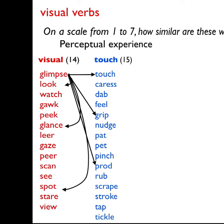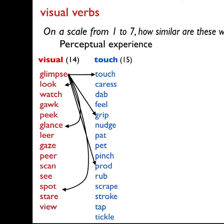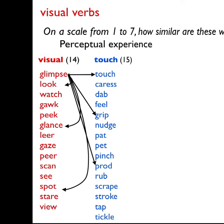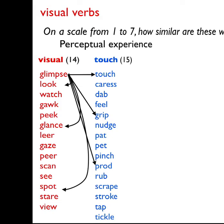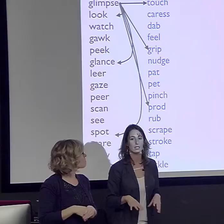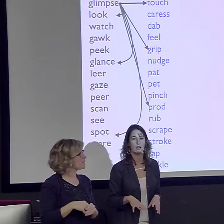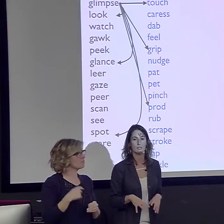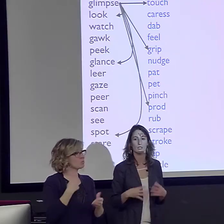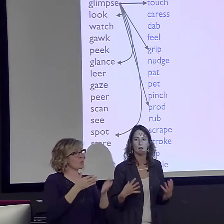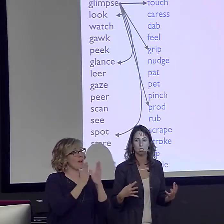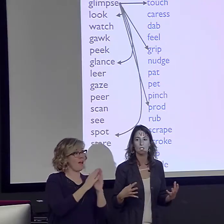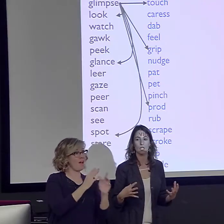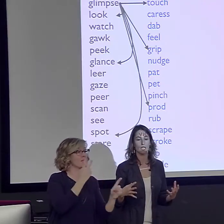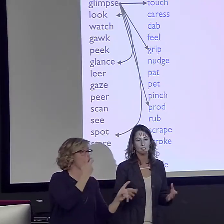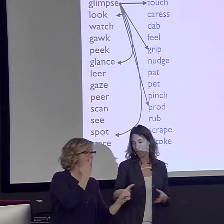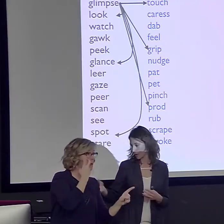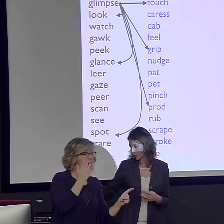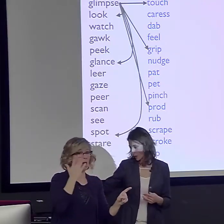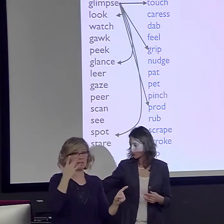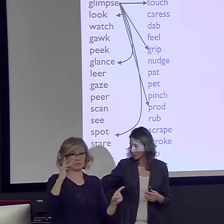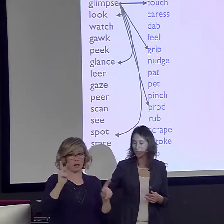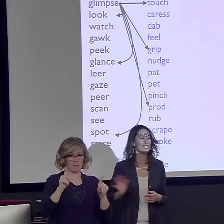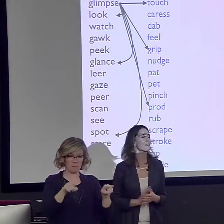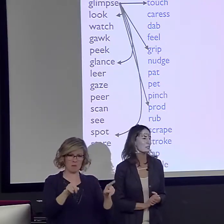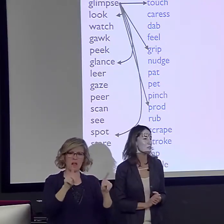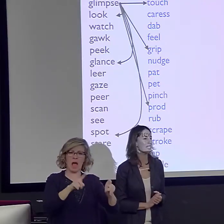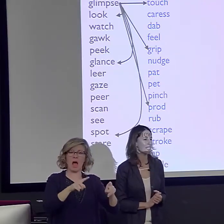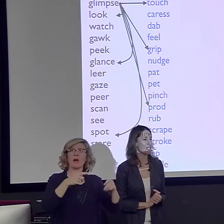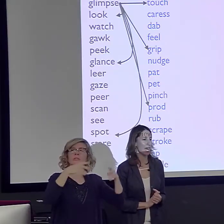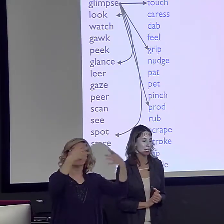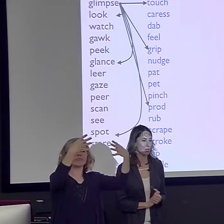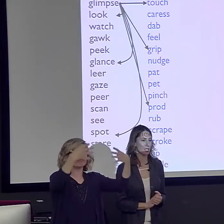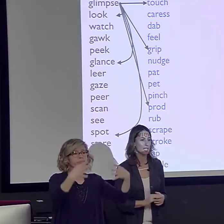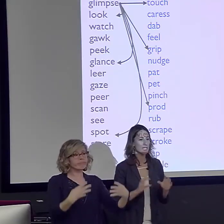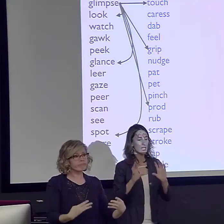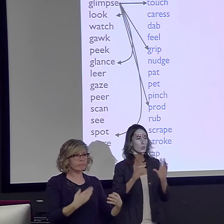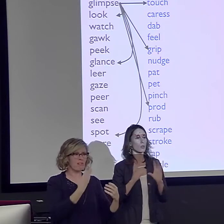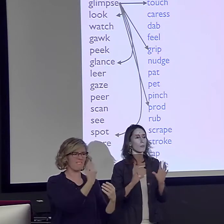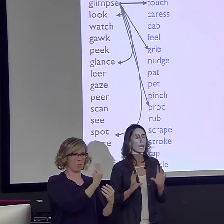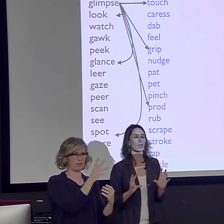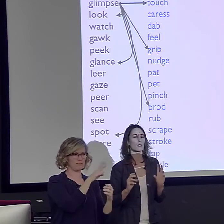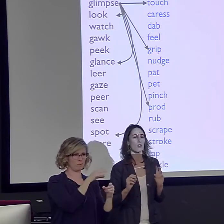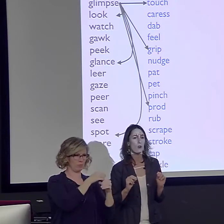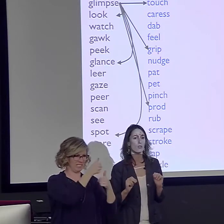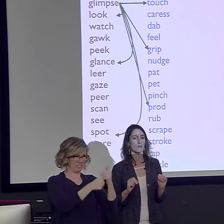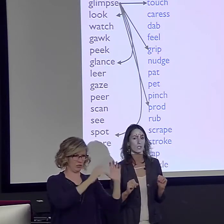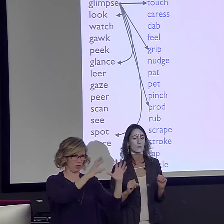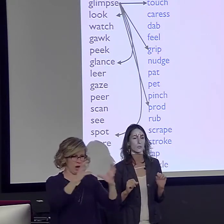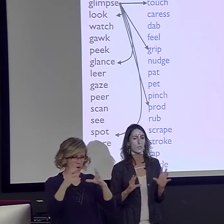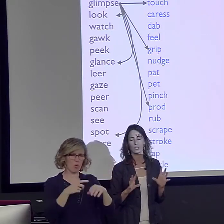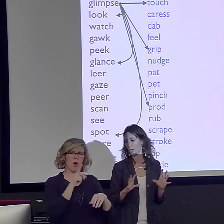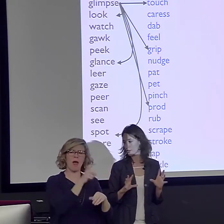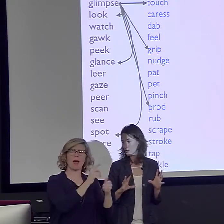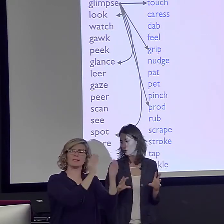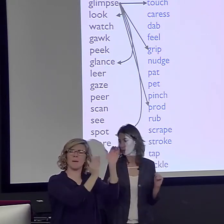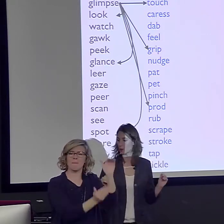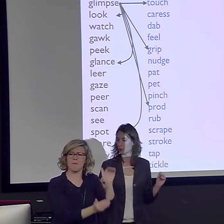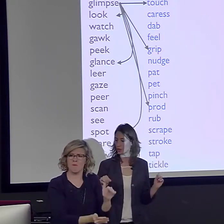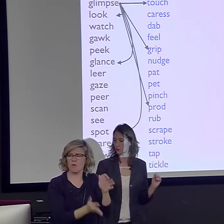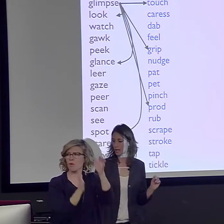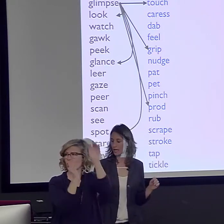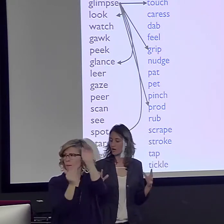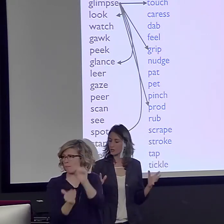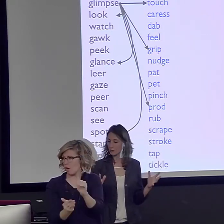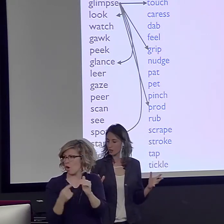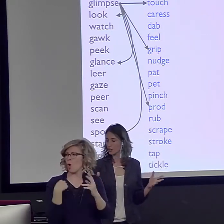semantic similarity of a large 14 verbs in each category. So we paired all the verbs with each other. So people